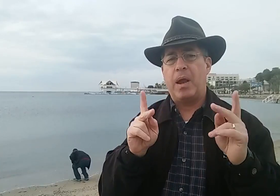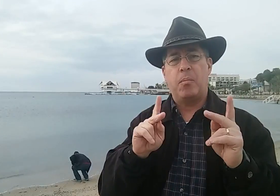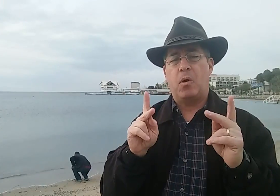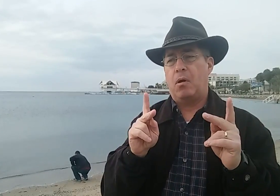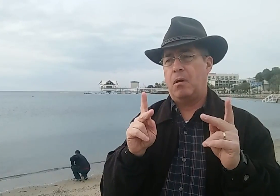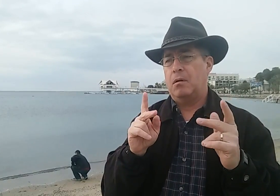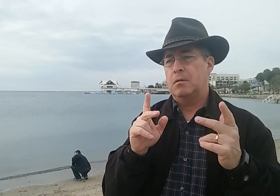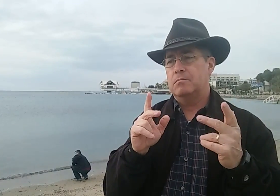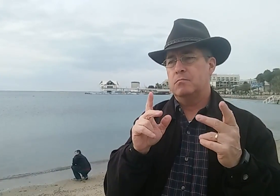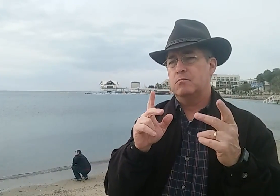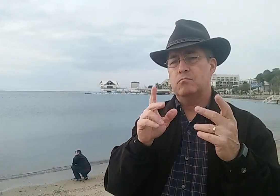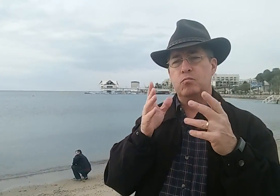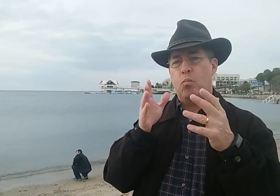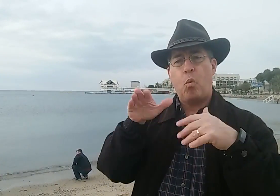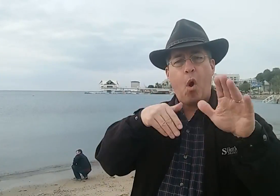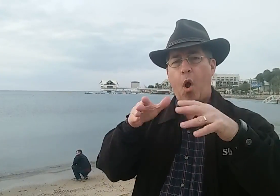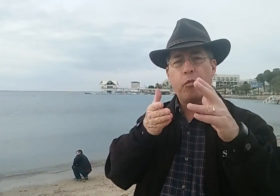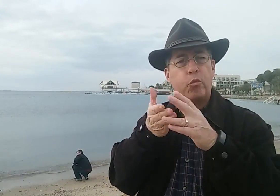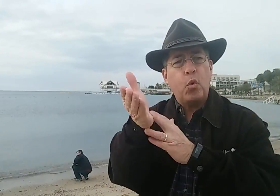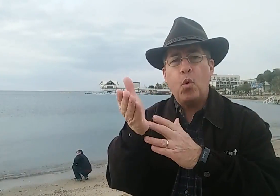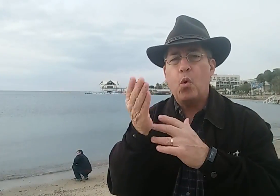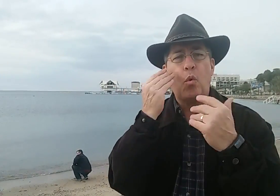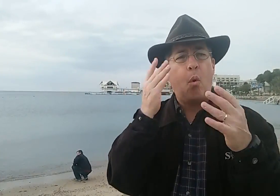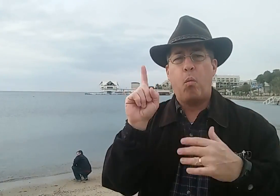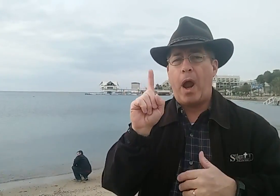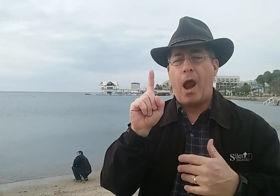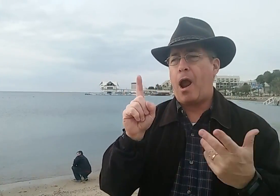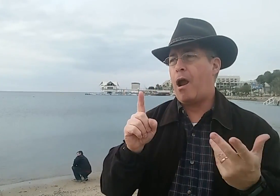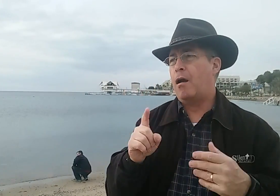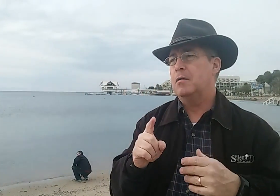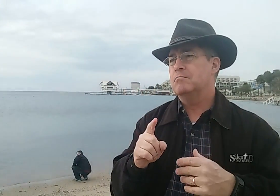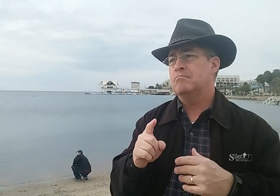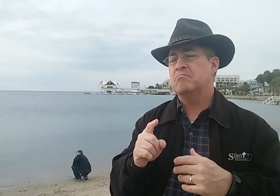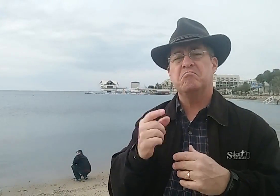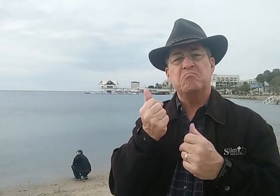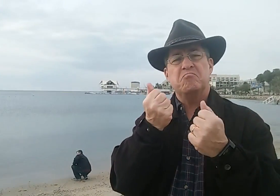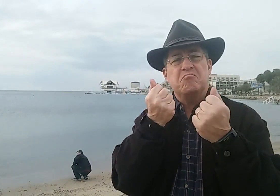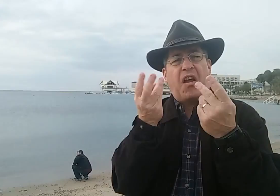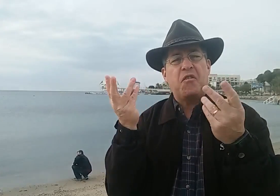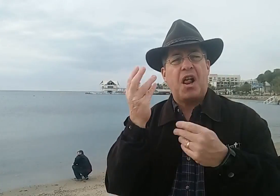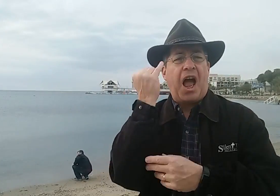We don't know where the Israelites walked across the Red Sea, walked through the Red Sea.